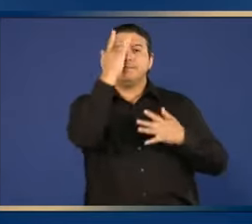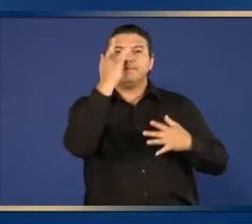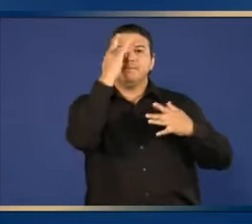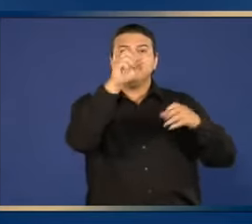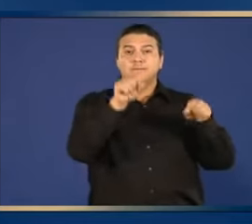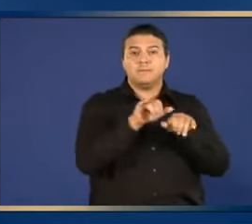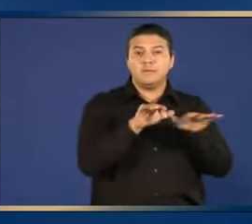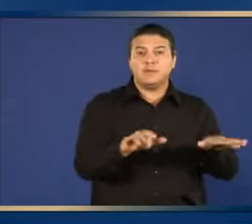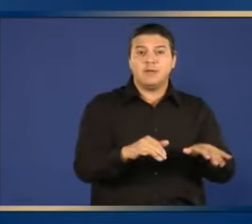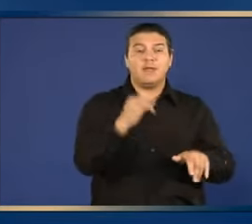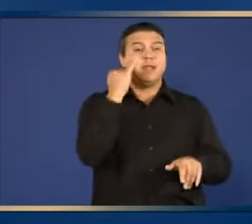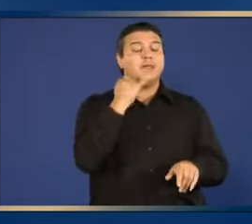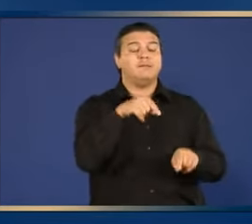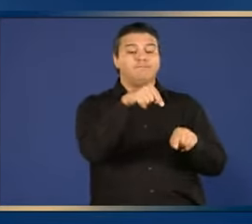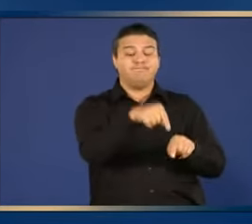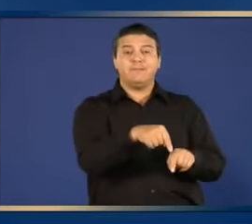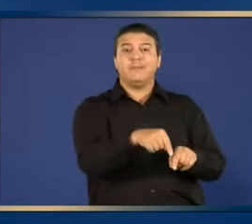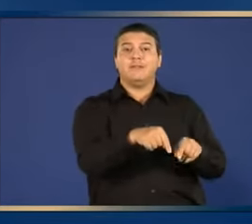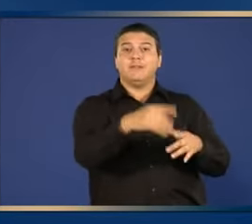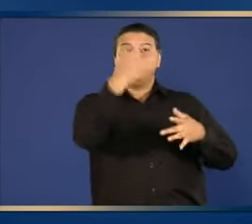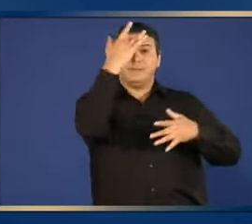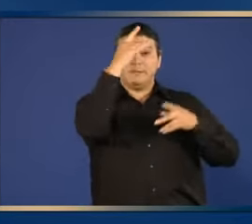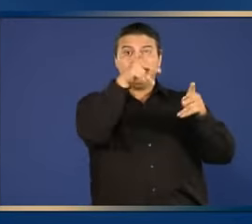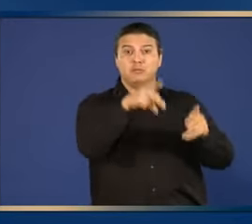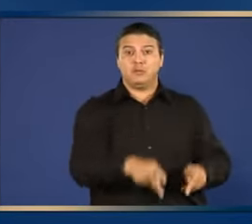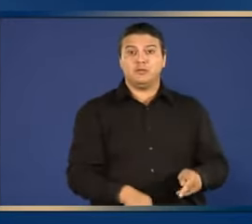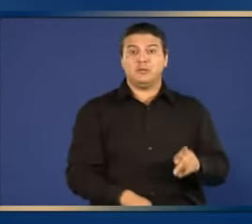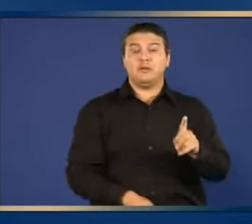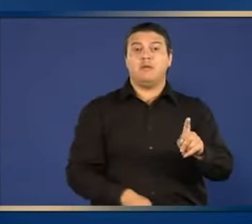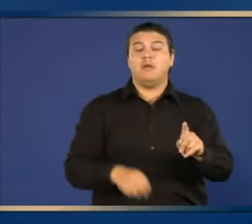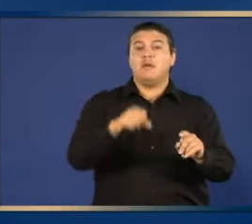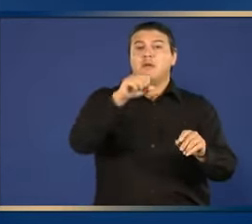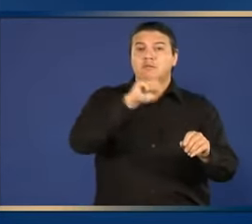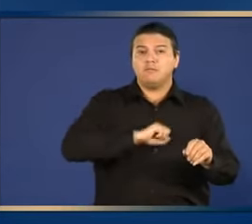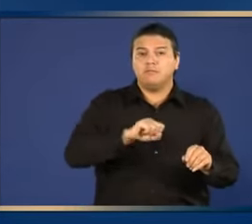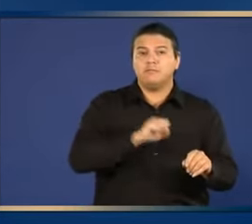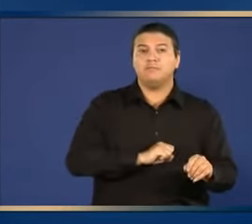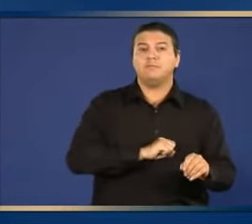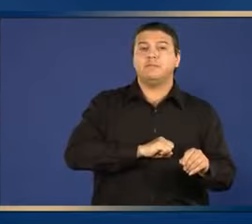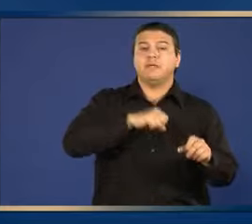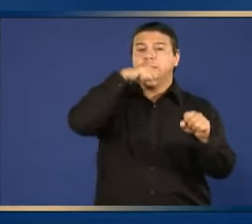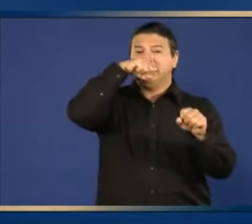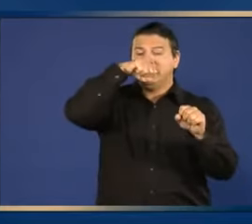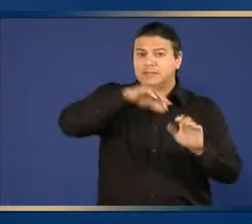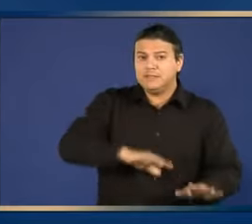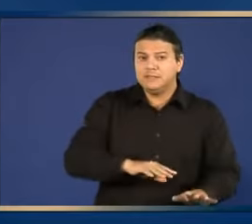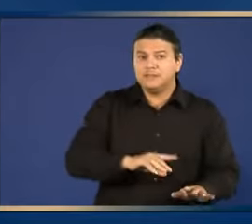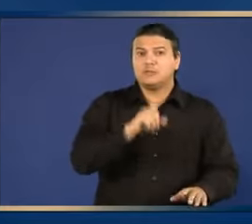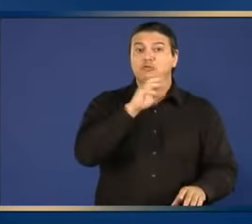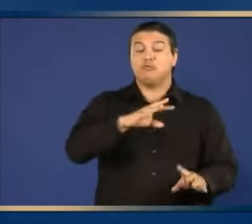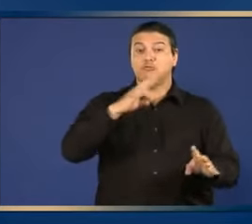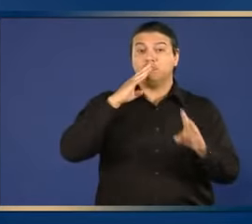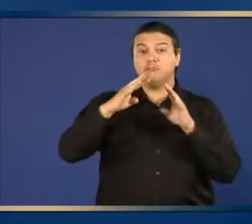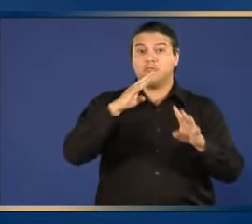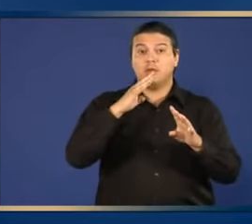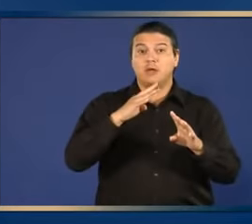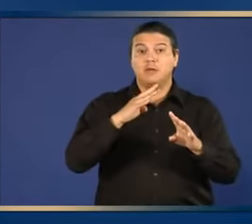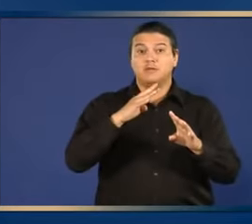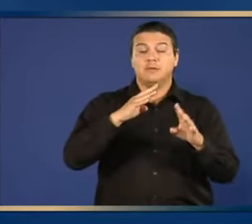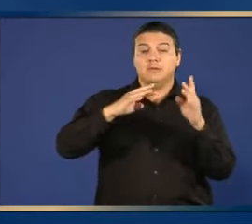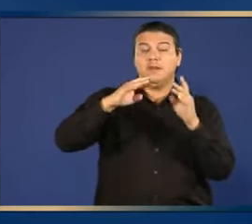Smallpox is spread to people in direct, close contact with an infectious person.